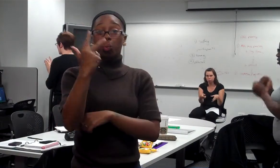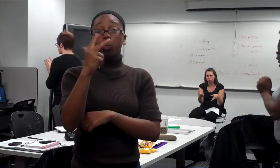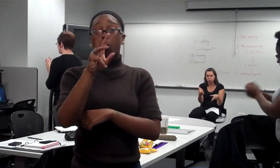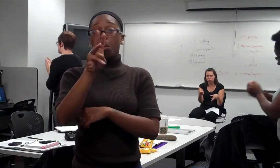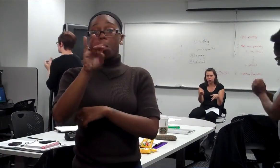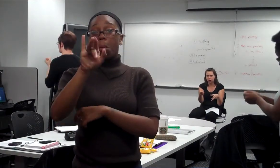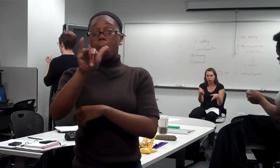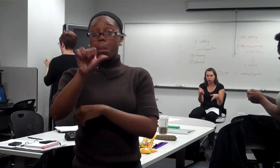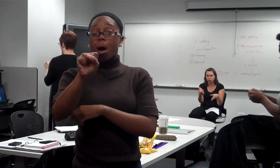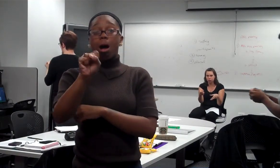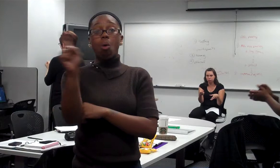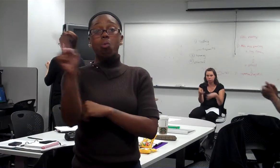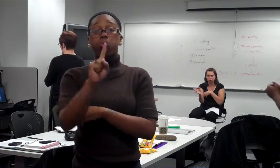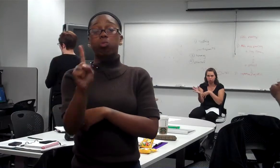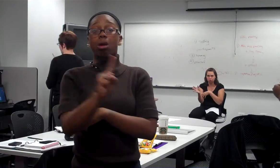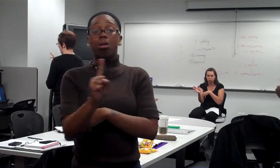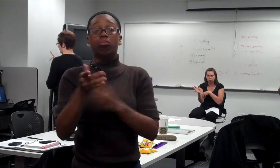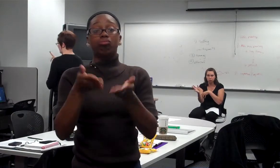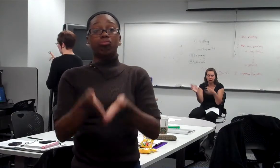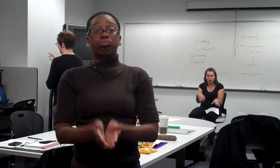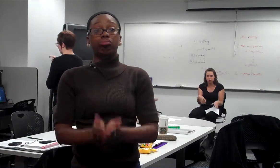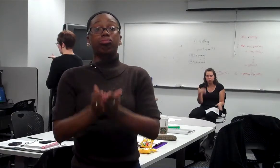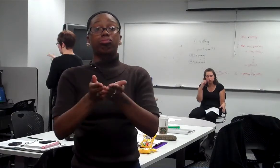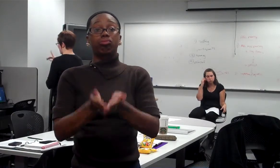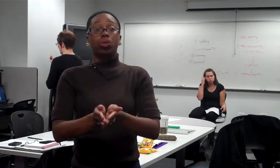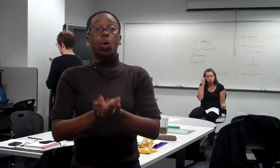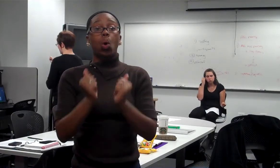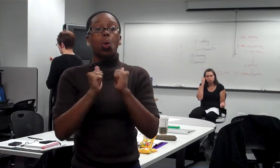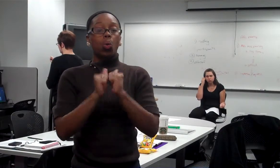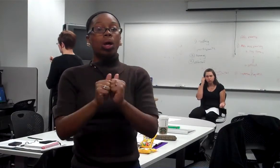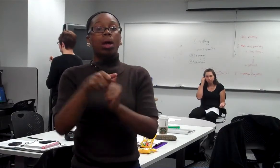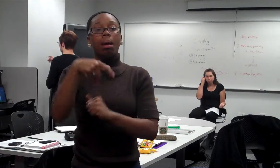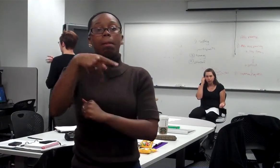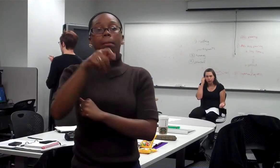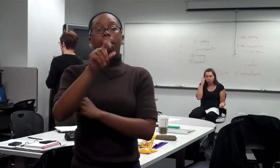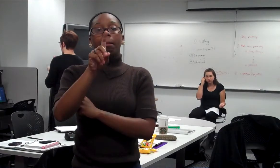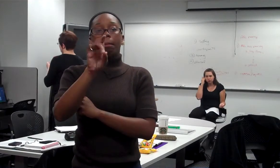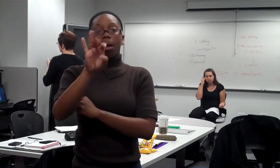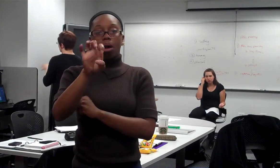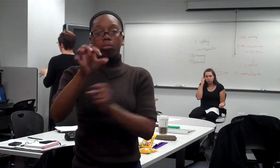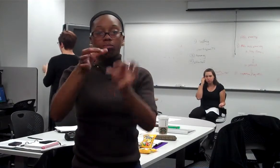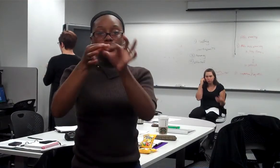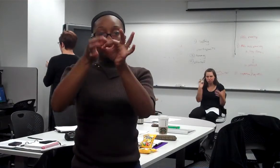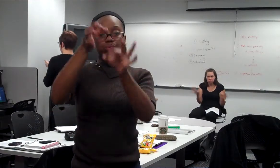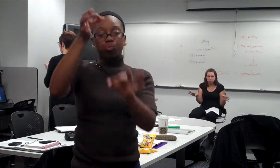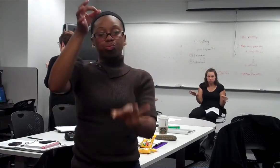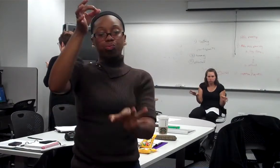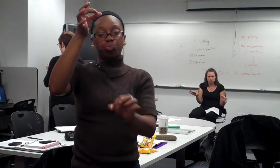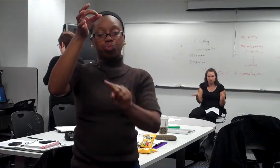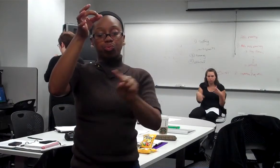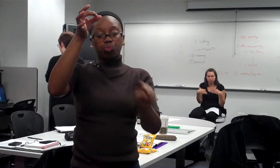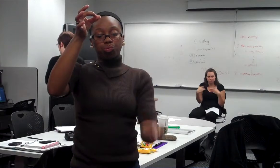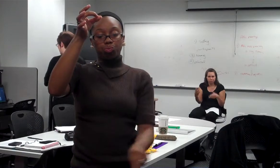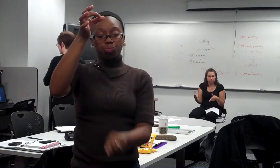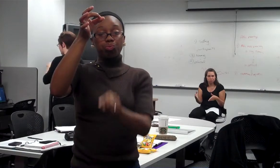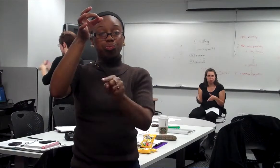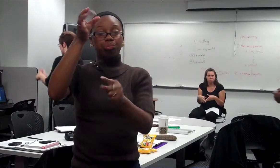boats and with the paddles. So we decided, you know, 2 hours is enough, especially